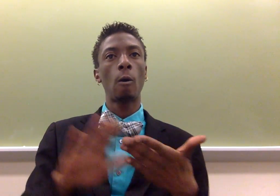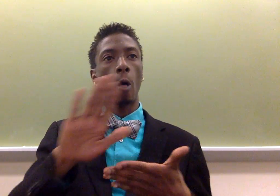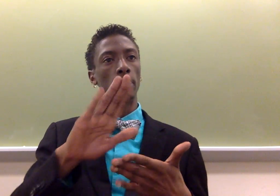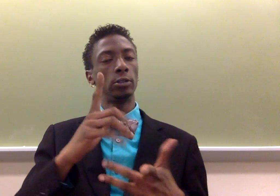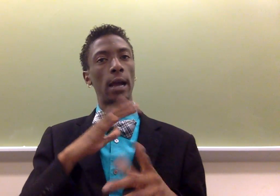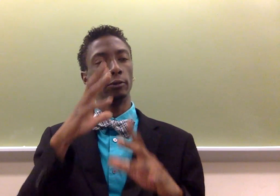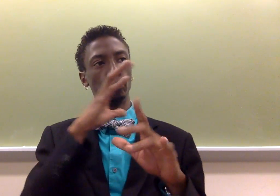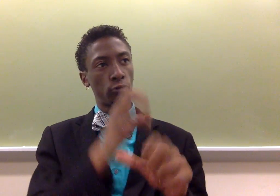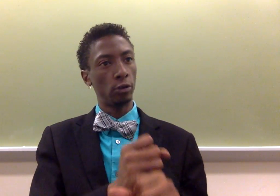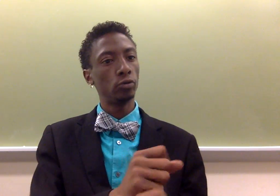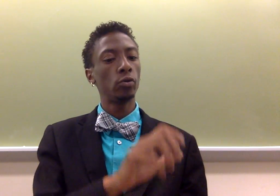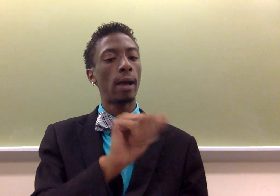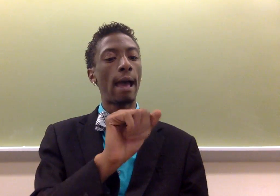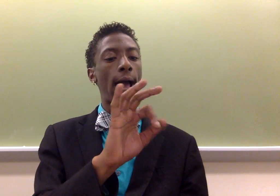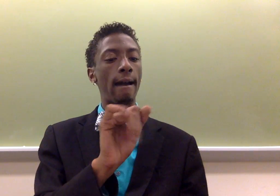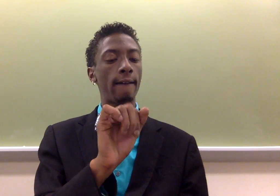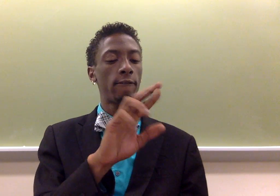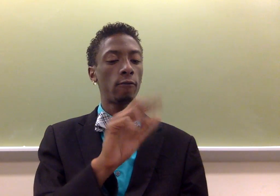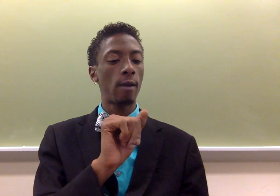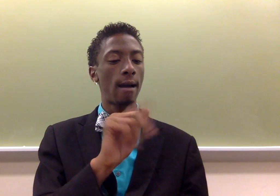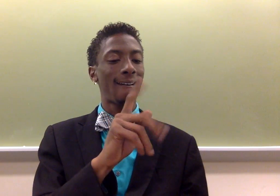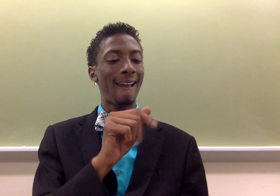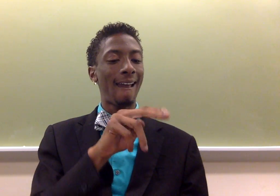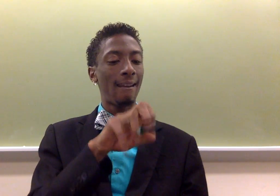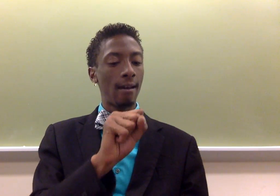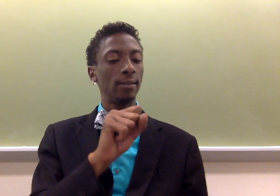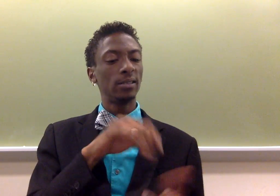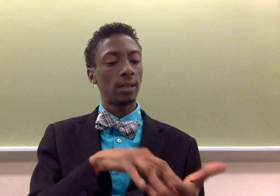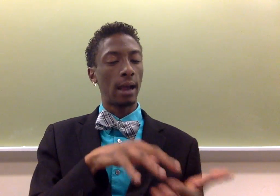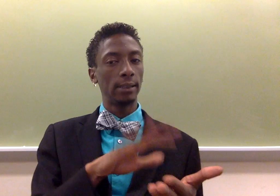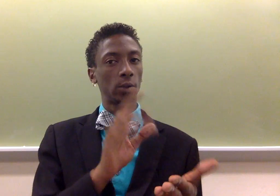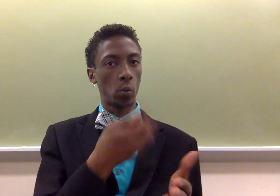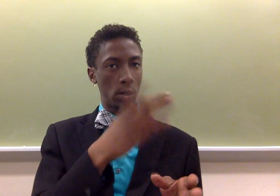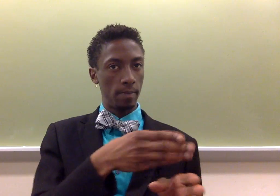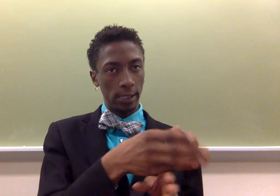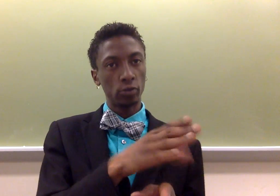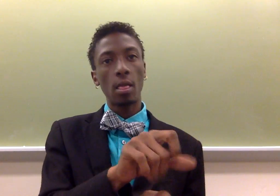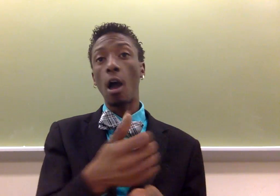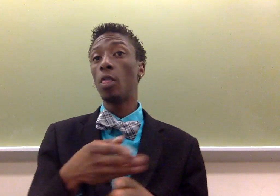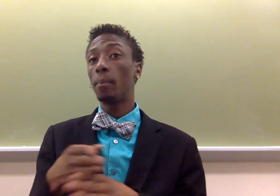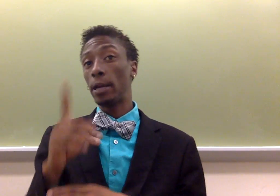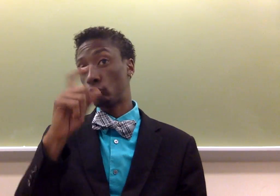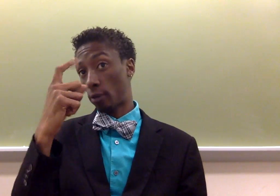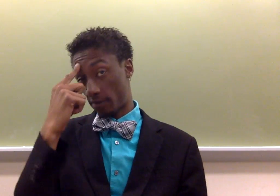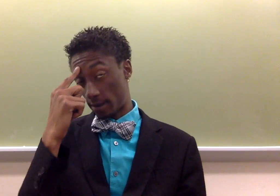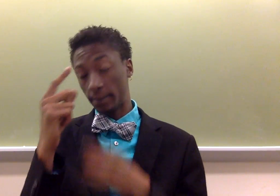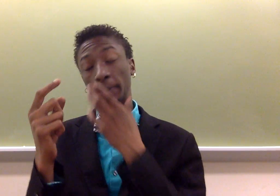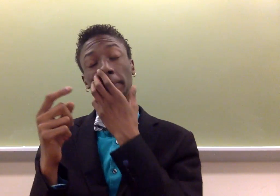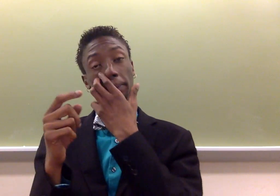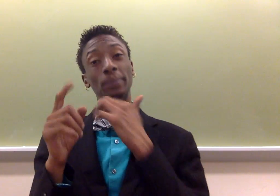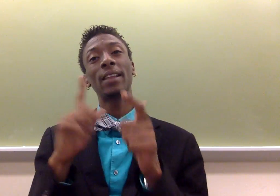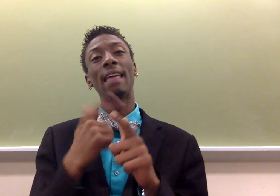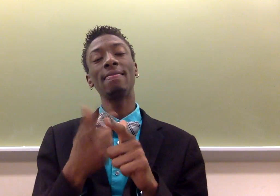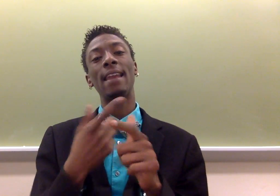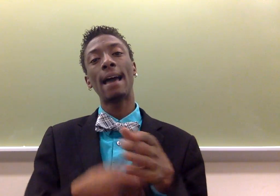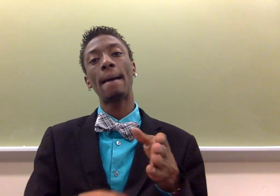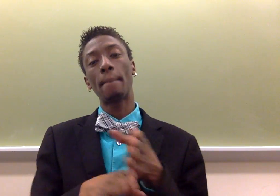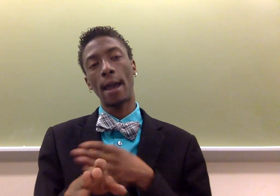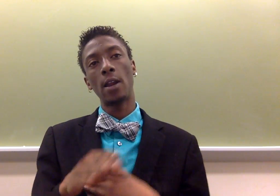was one of my majors, and the other major was government, and then I did a minor in women's studies. To